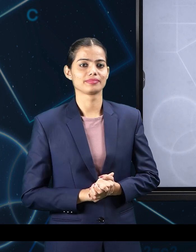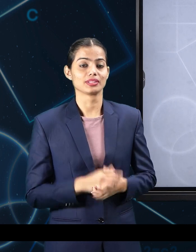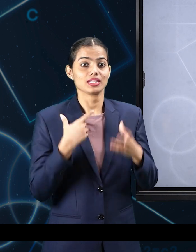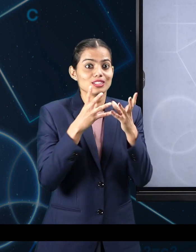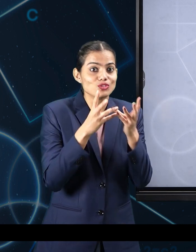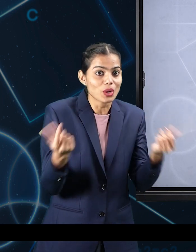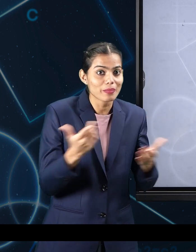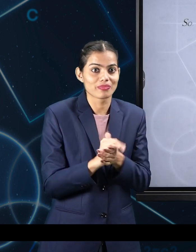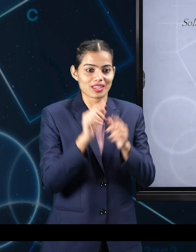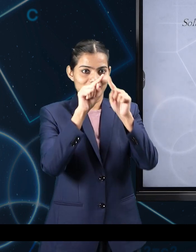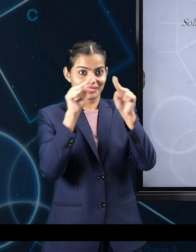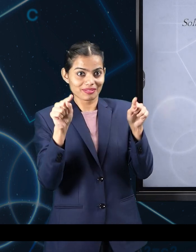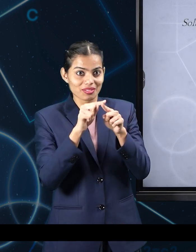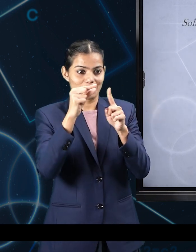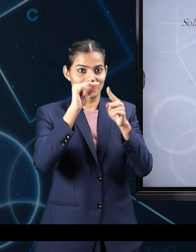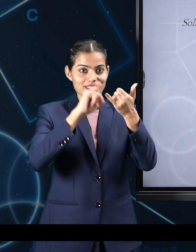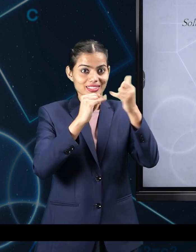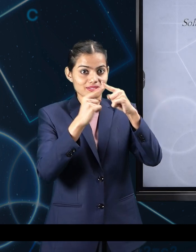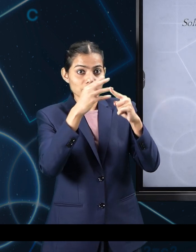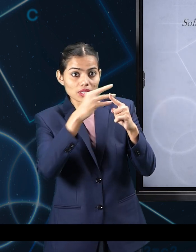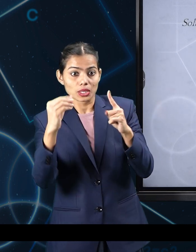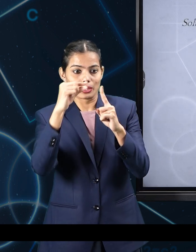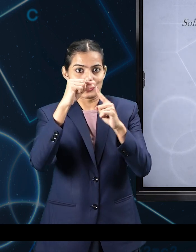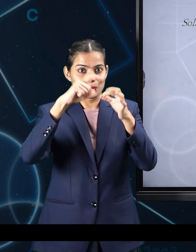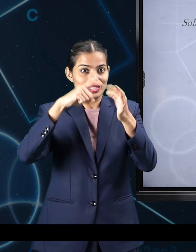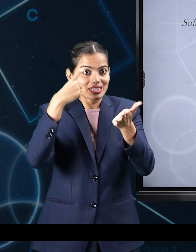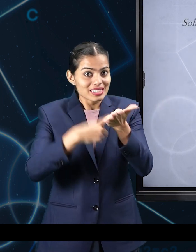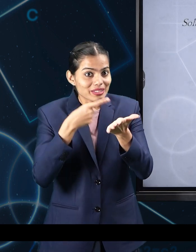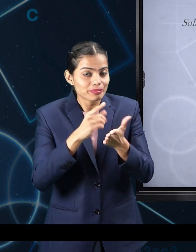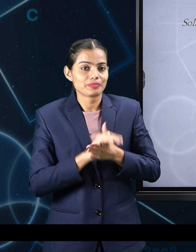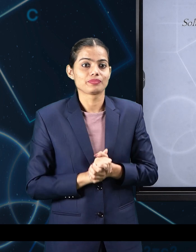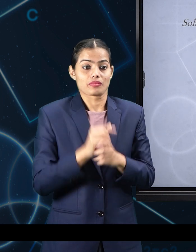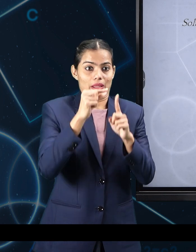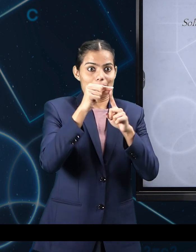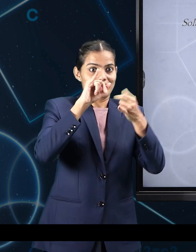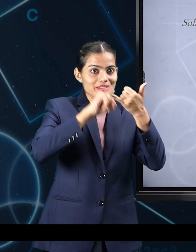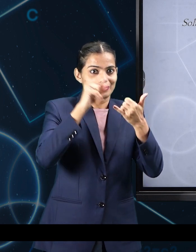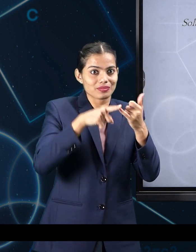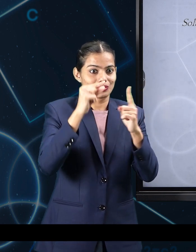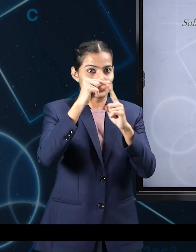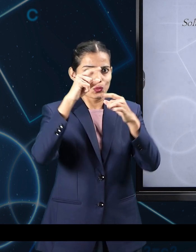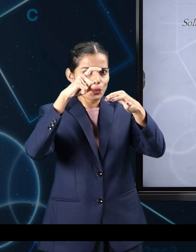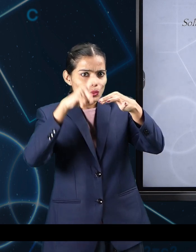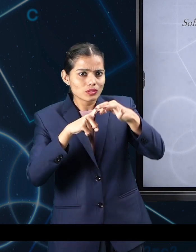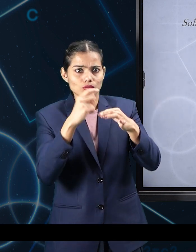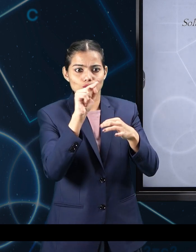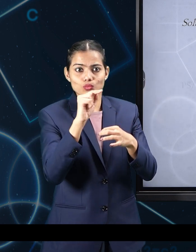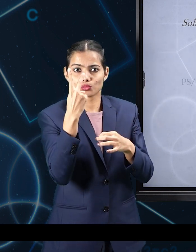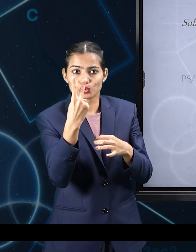Solution, in triangle P s t and triangle P q r, P s by P